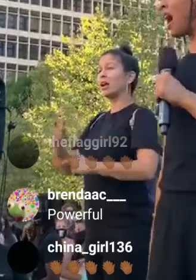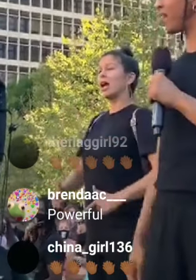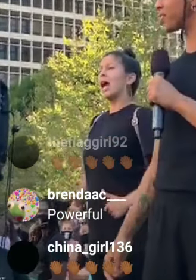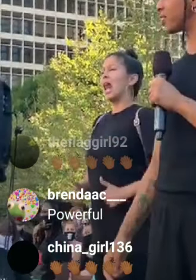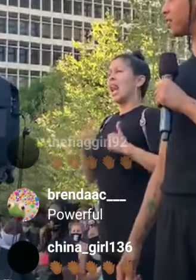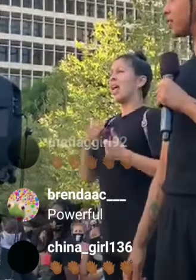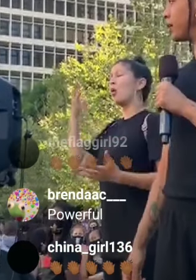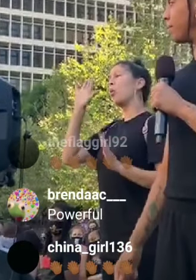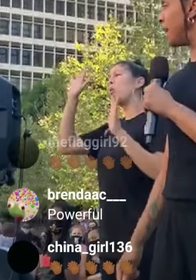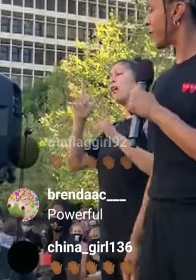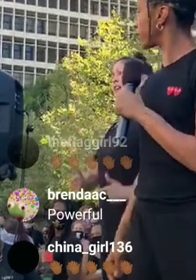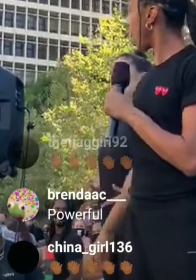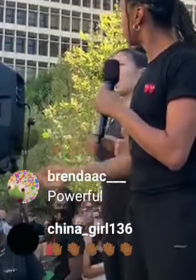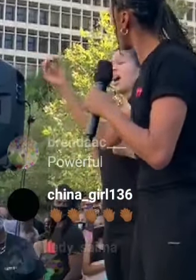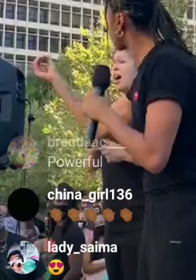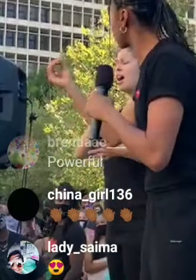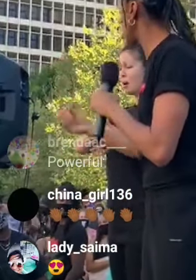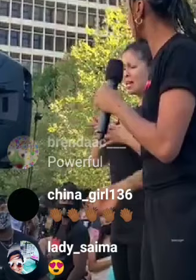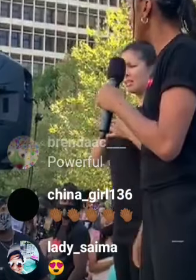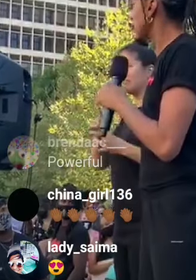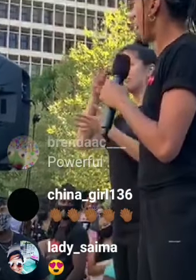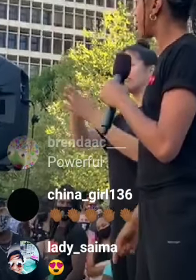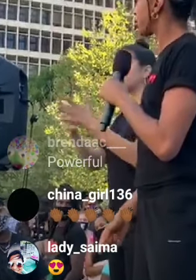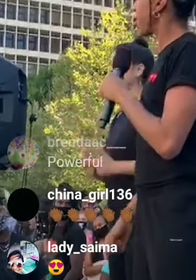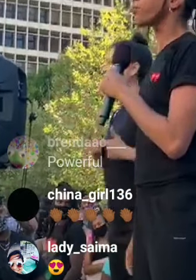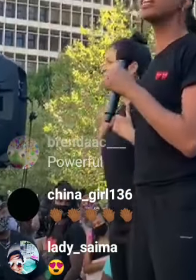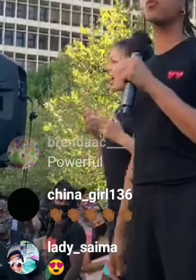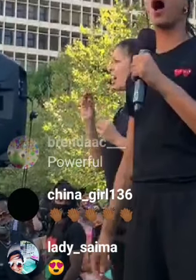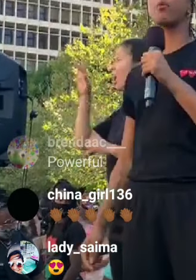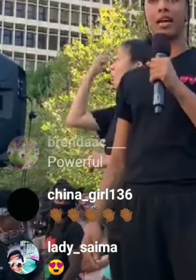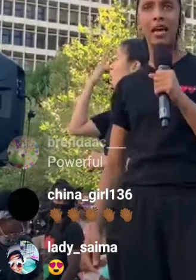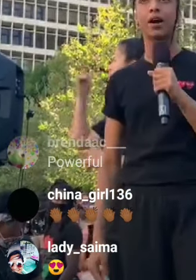I was late, and I stepped through first class,